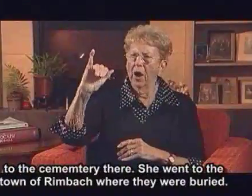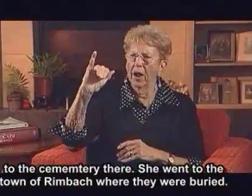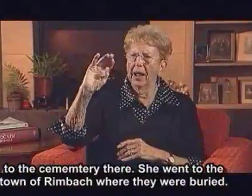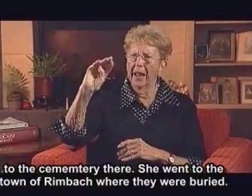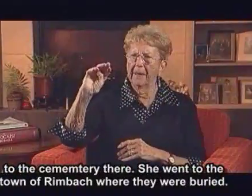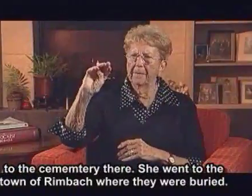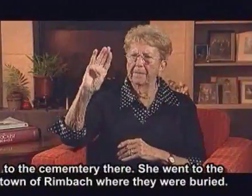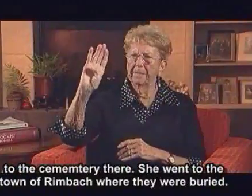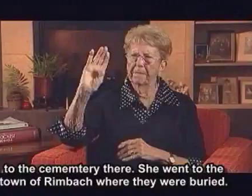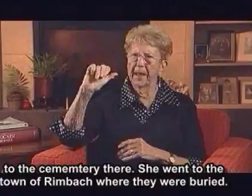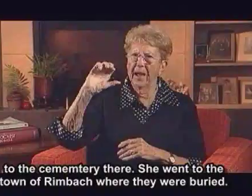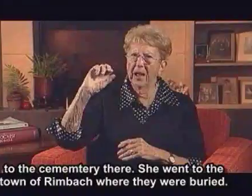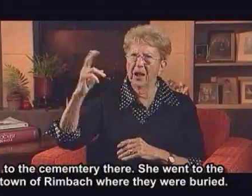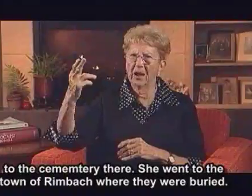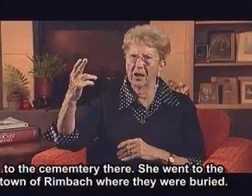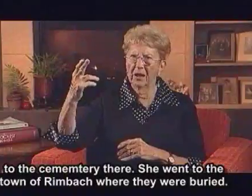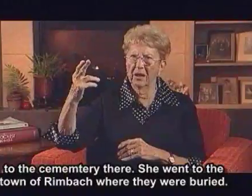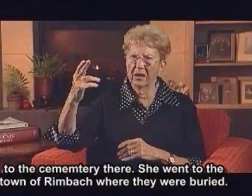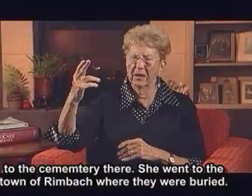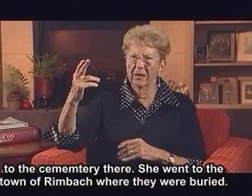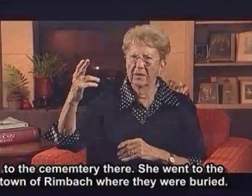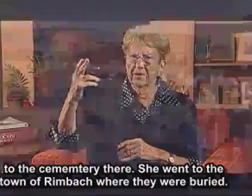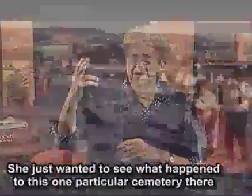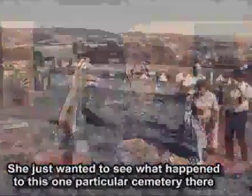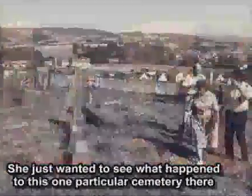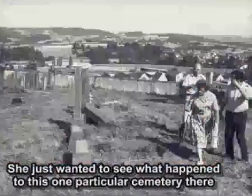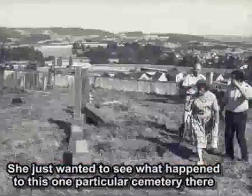She went to the town of Rimbach, where they were buried.